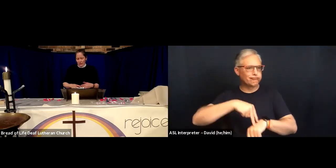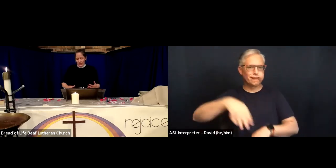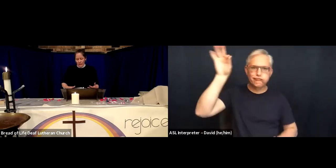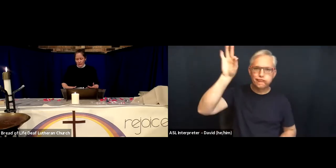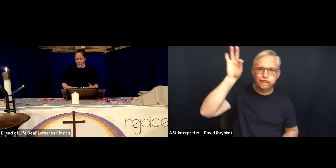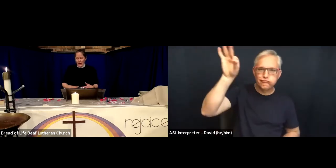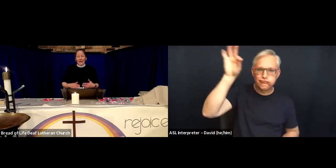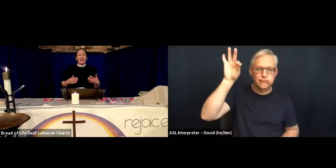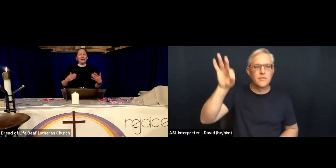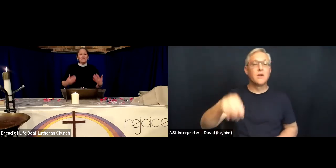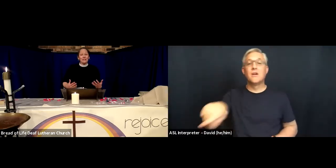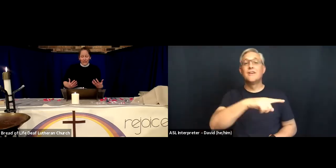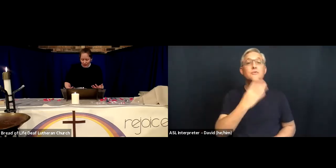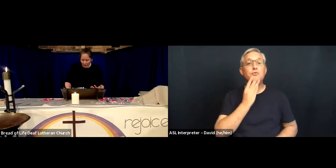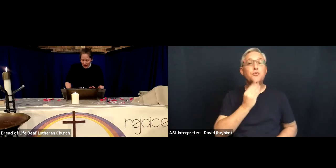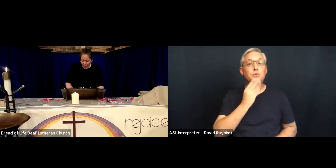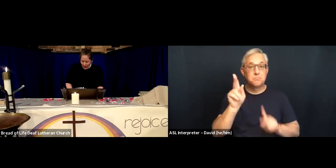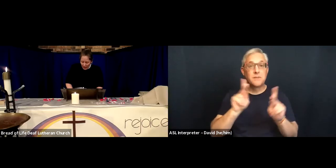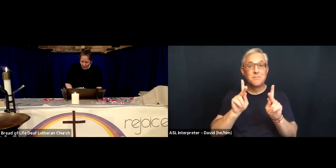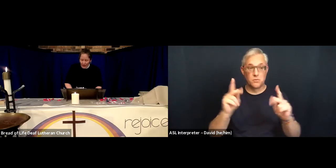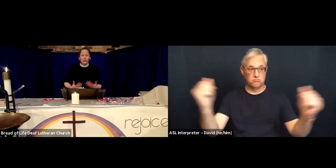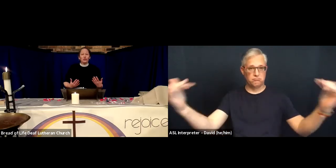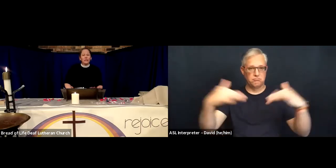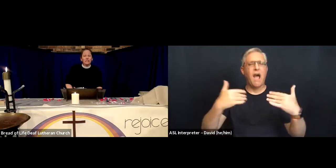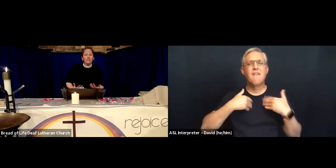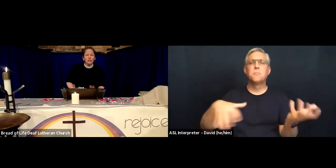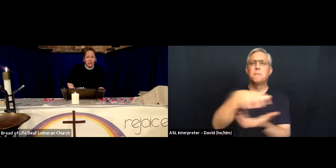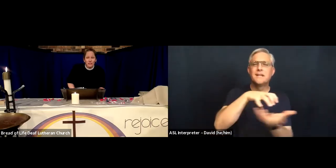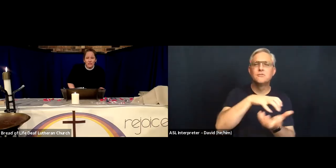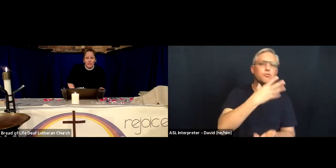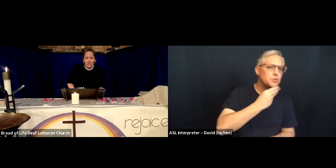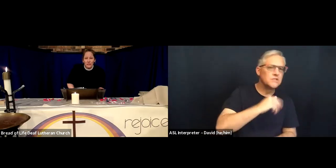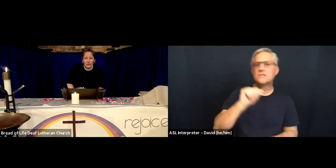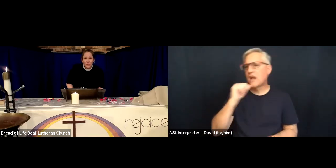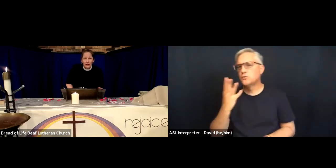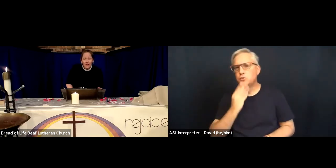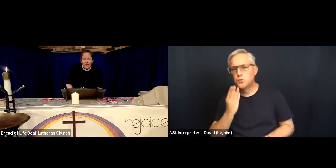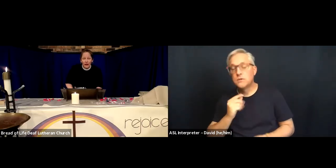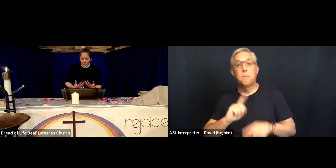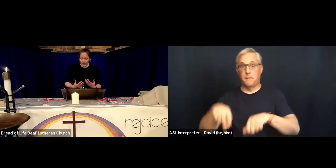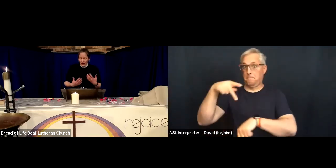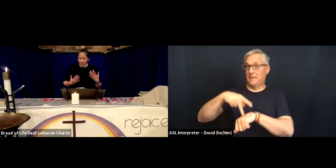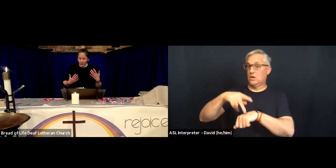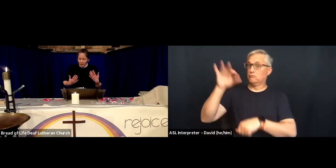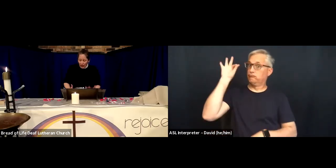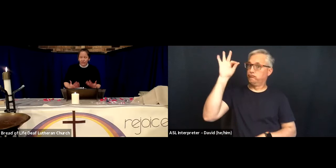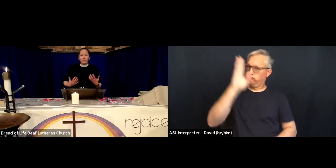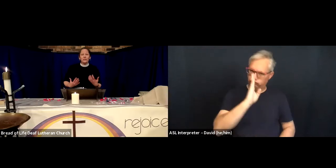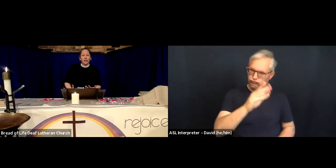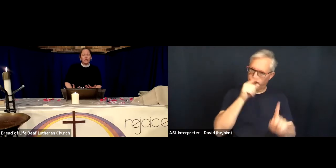that Peter is talking to, he is telling them that trusting Jesus has